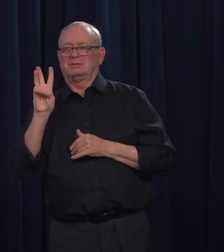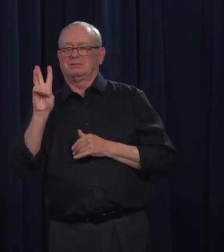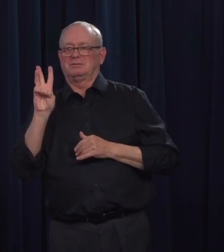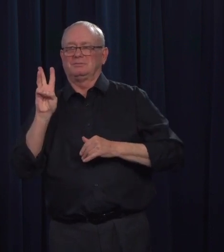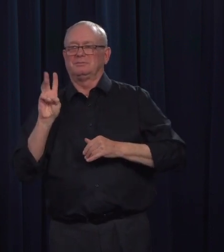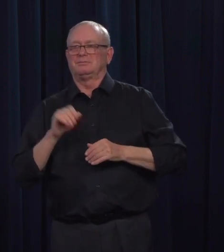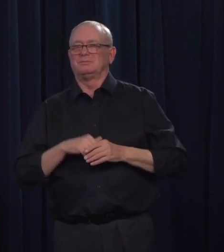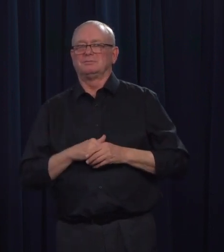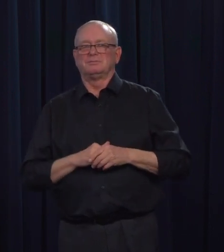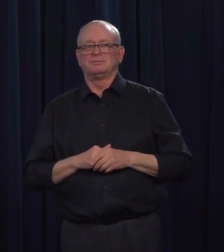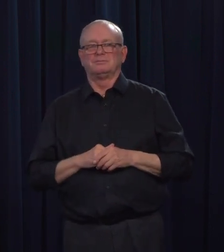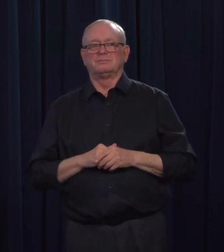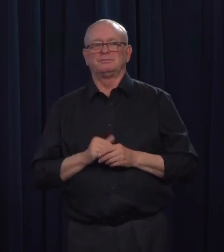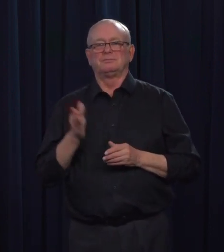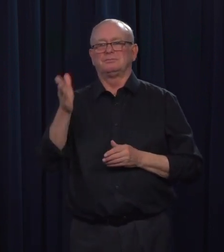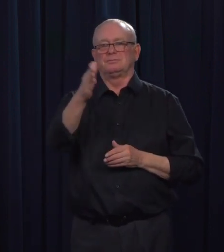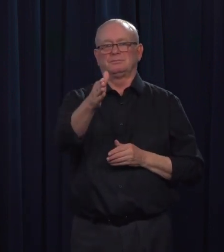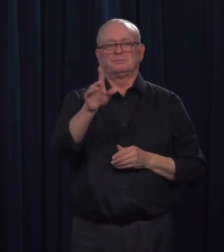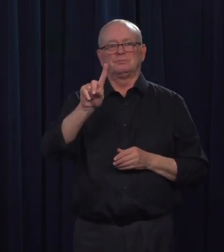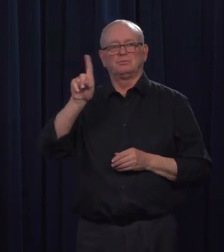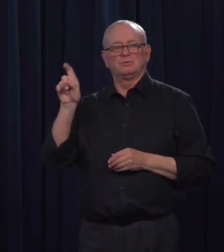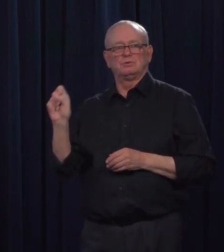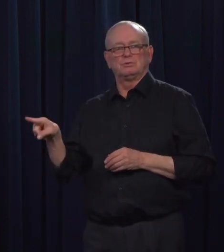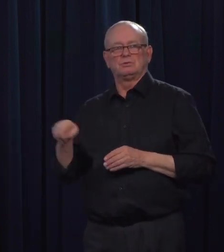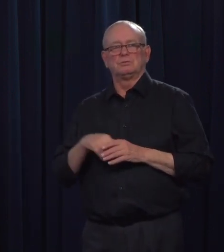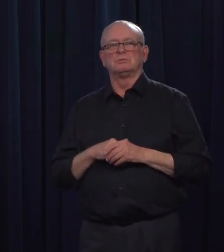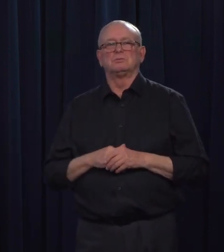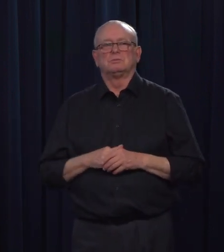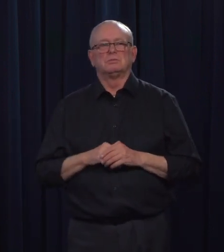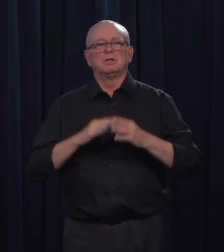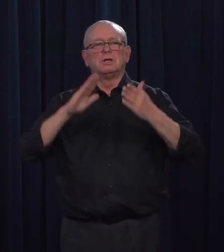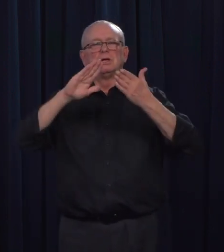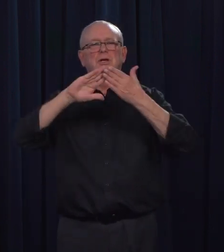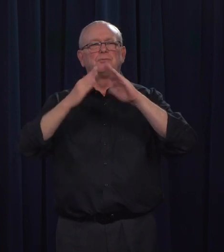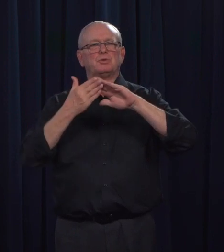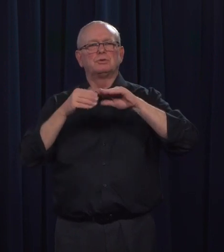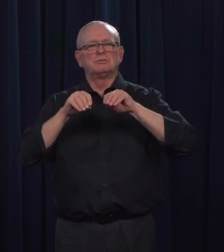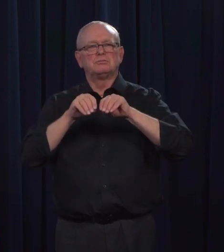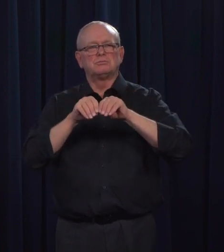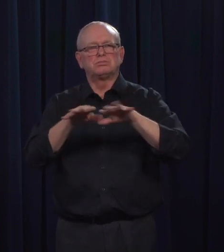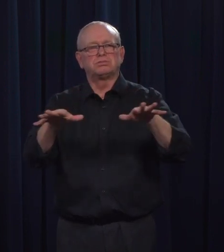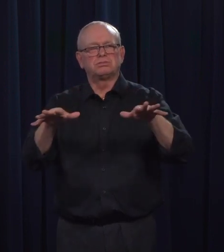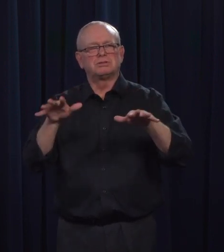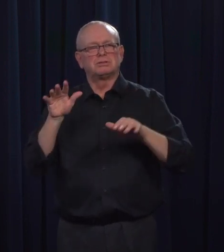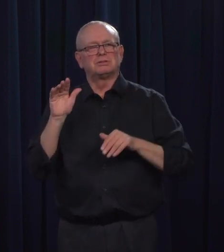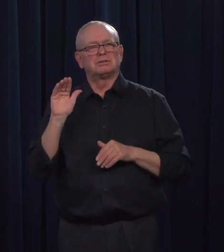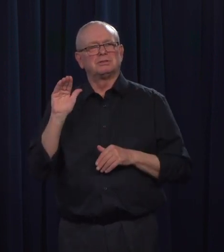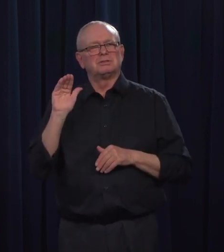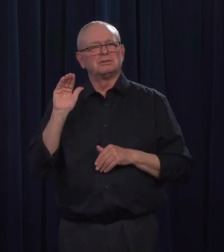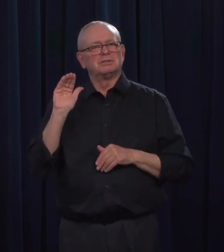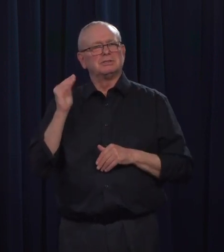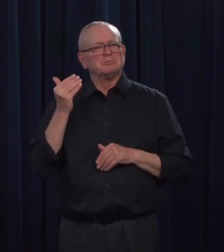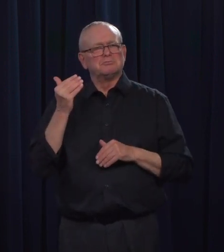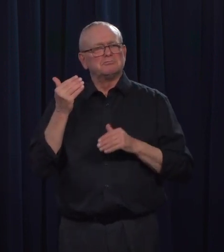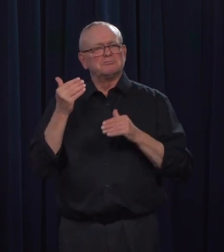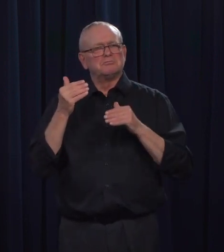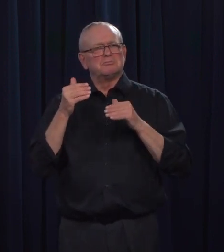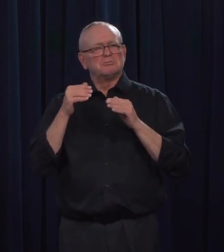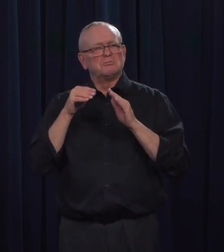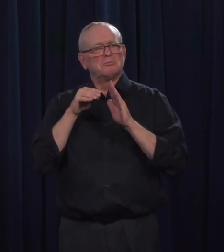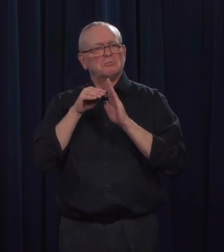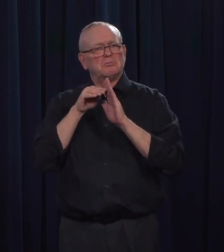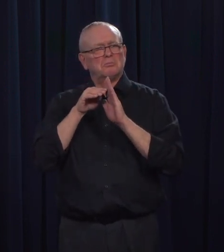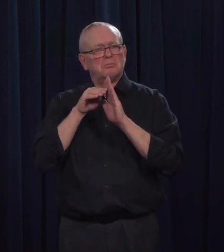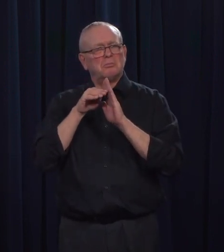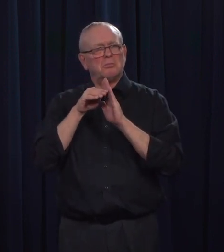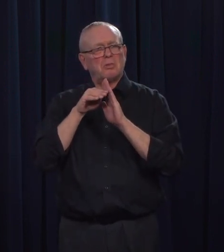the community transmission numbers, I think they were flat for 2 days, up for 5, and then up 1. So that's, seems pretty good. I'm